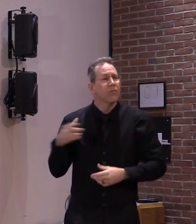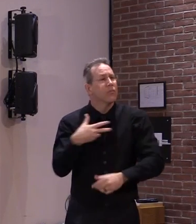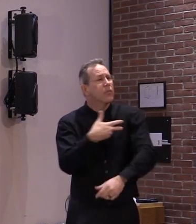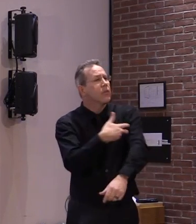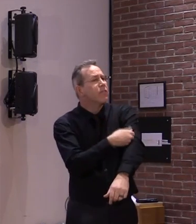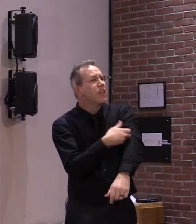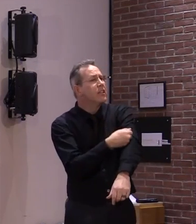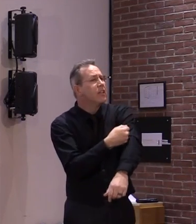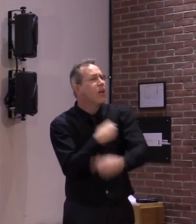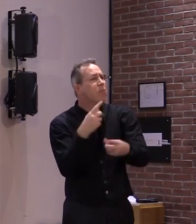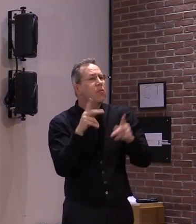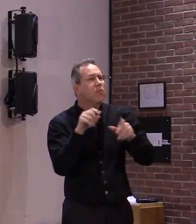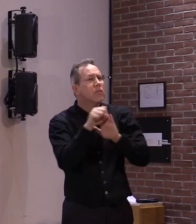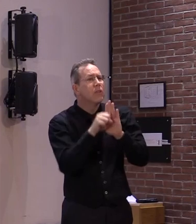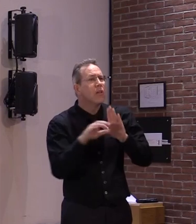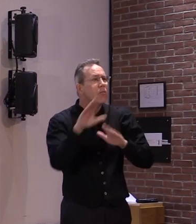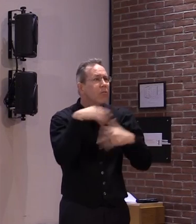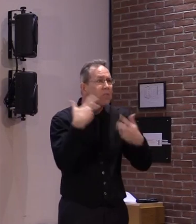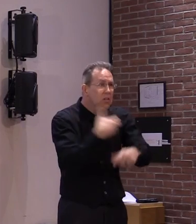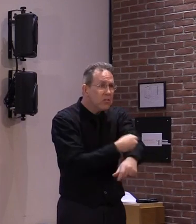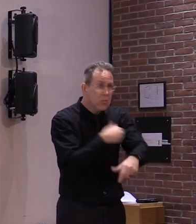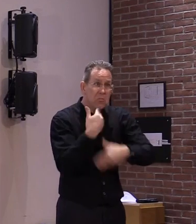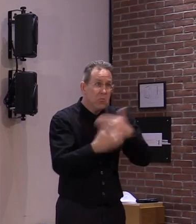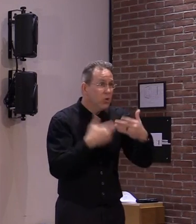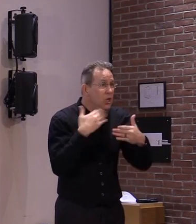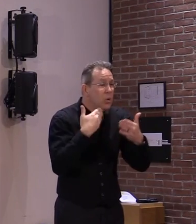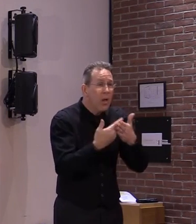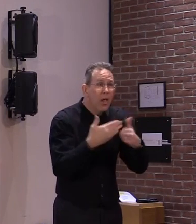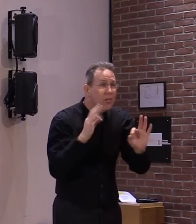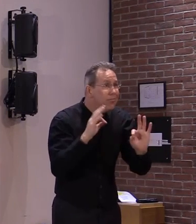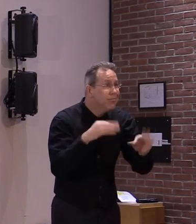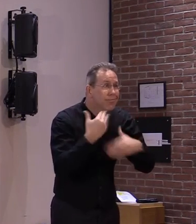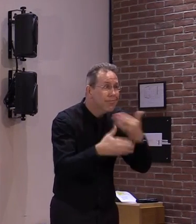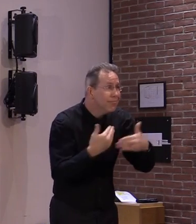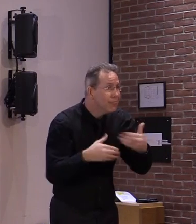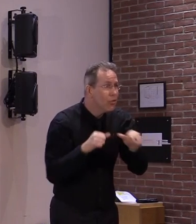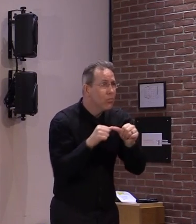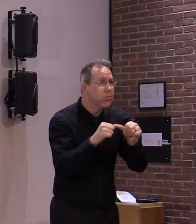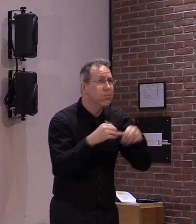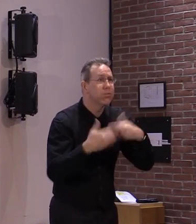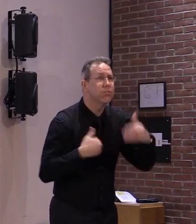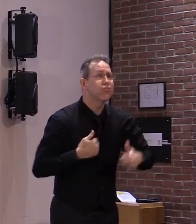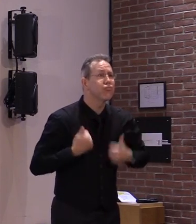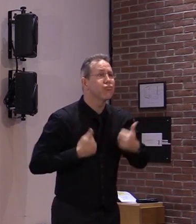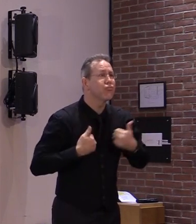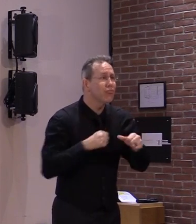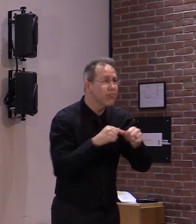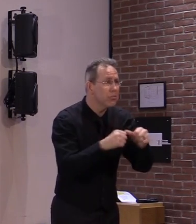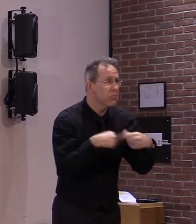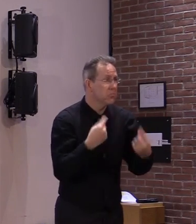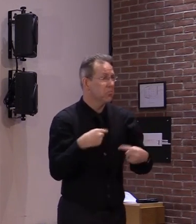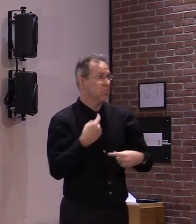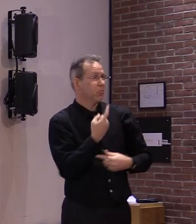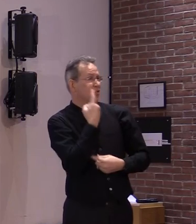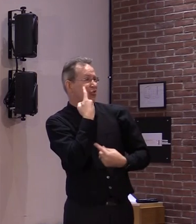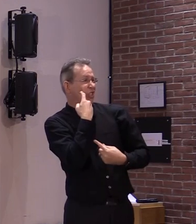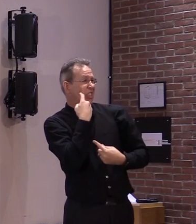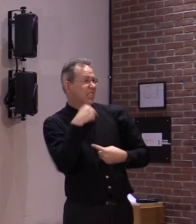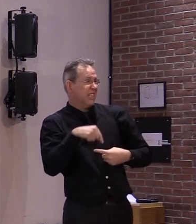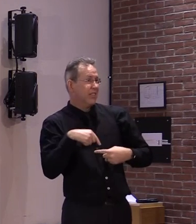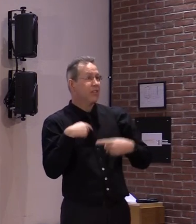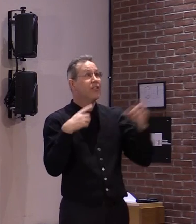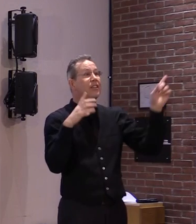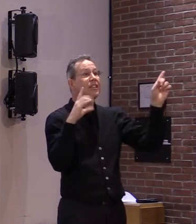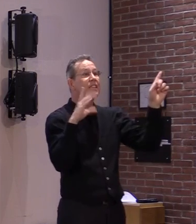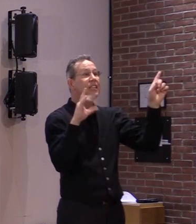pace of vaccination in Vermont continues to be steady, with the most recent CDC data continuing to rank